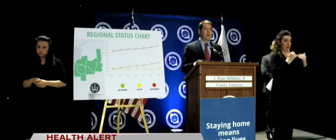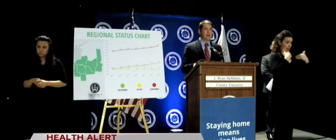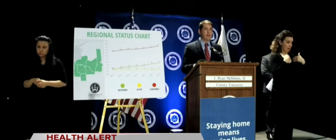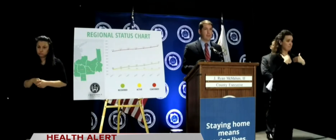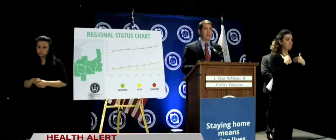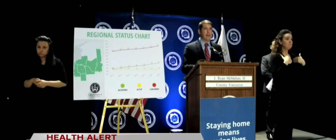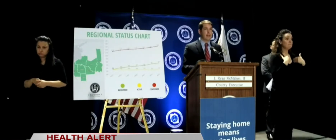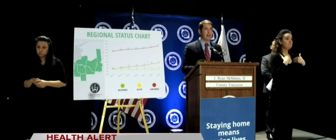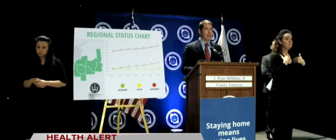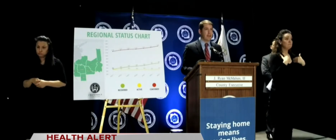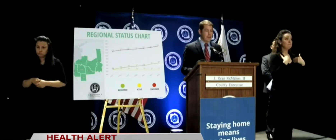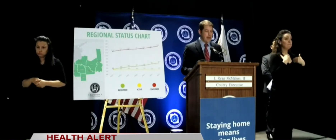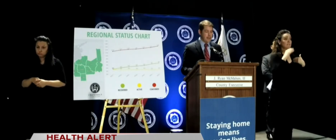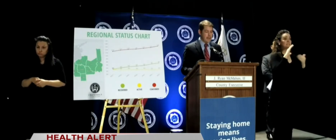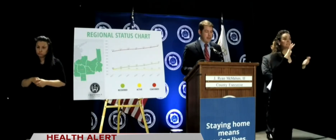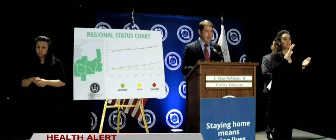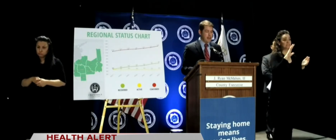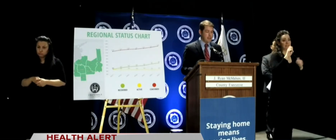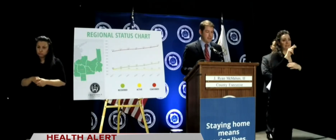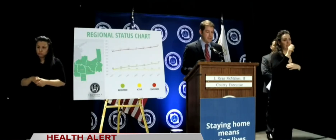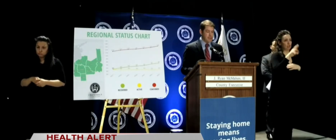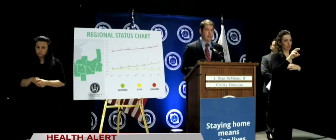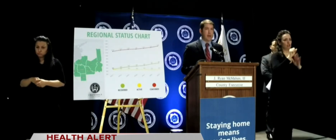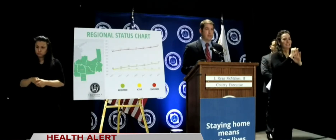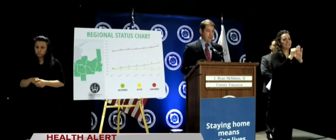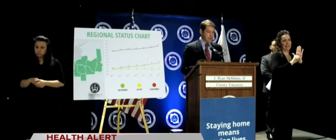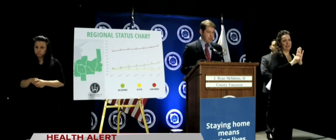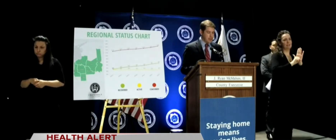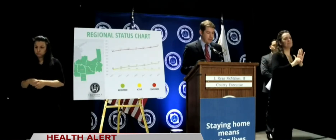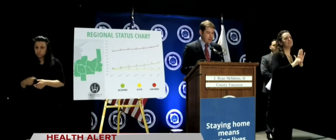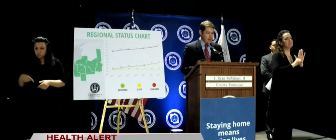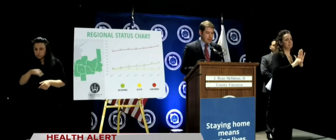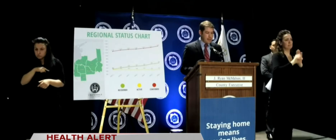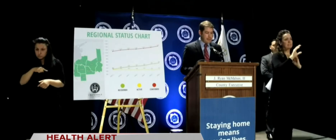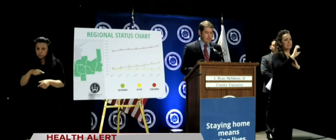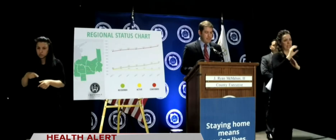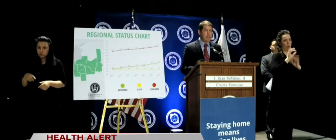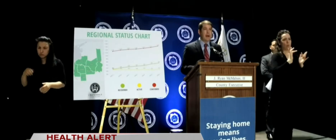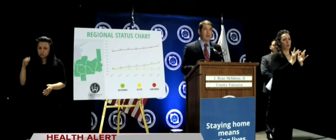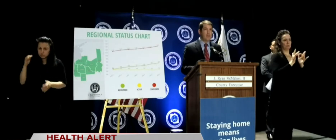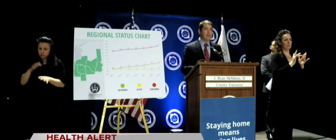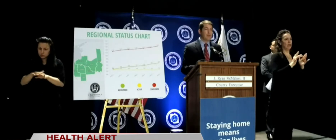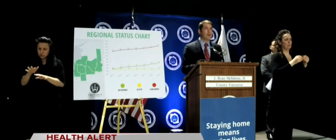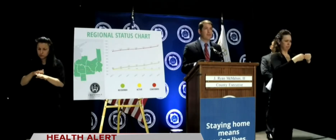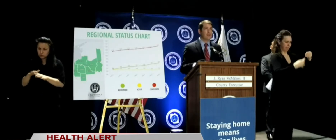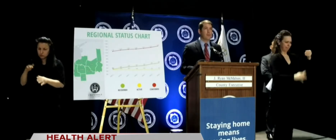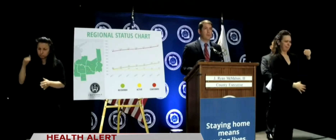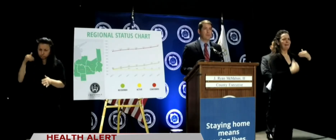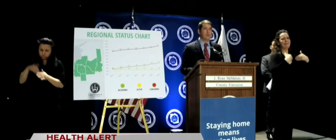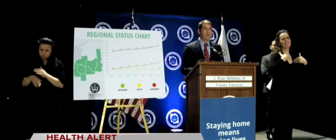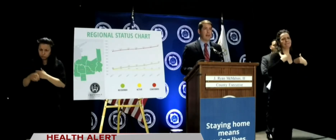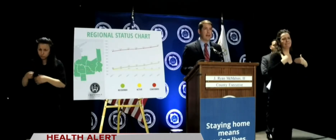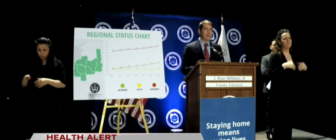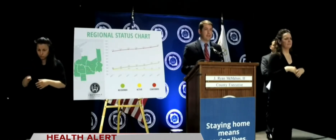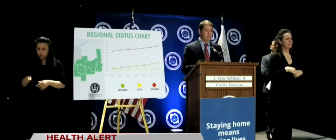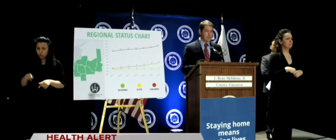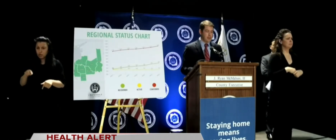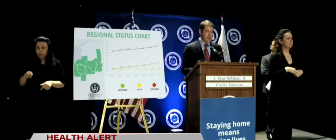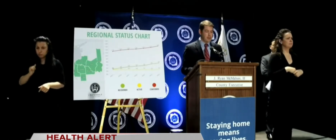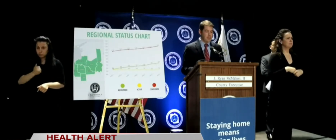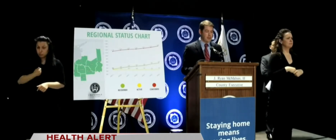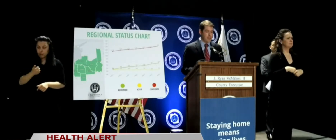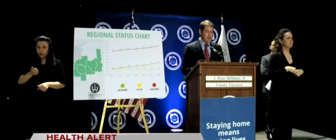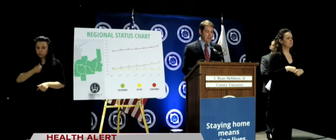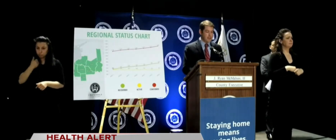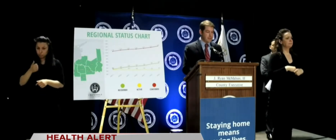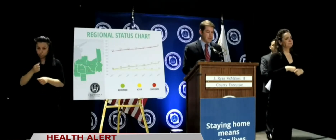it, crippling economic impact on many businesses throughout the region. However, there were a few silver linings, a